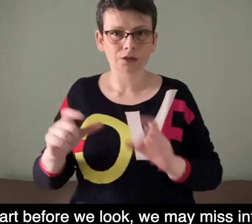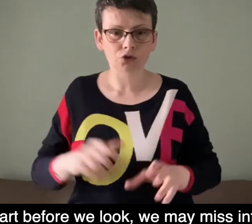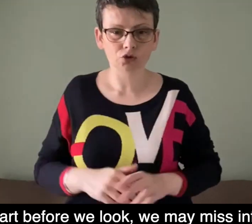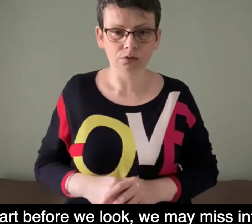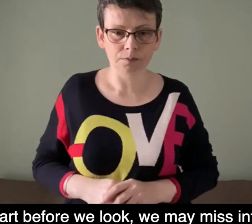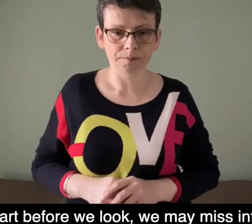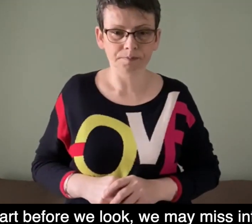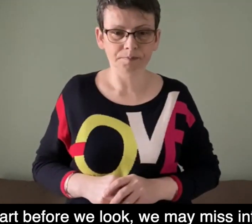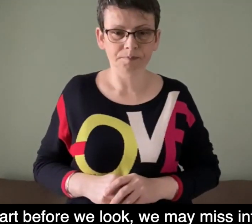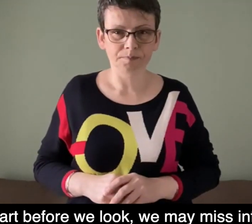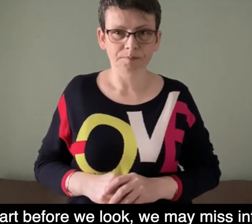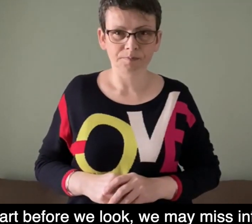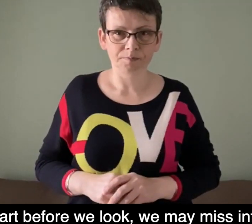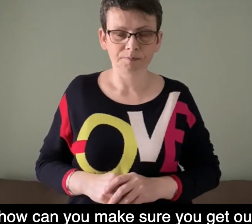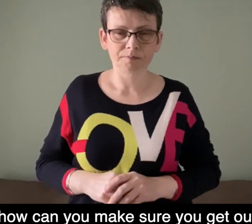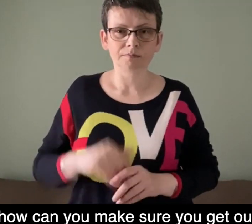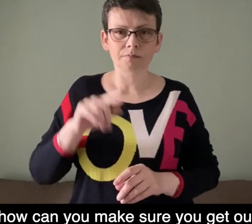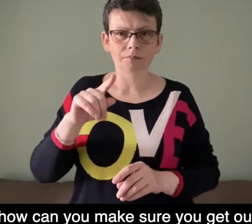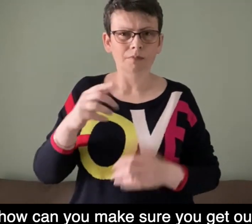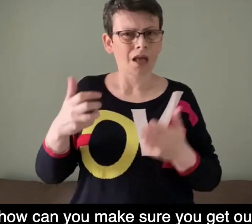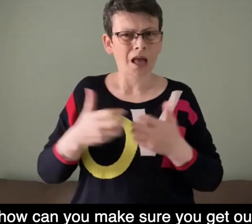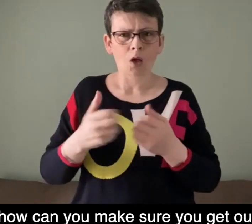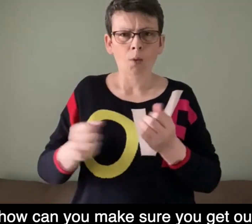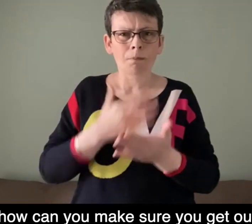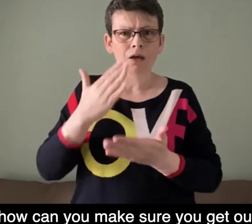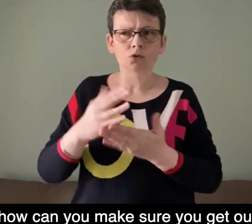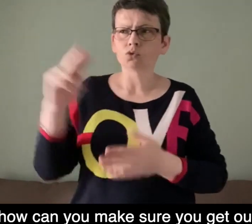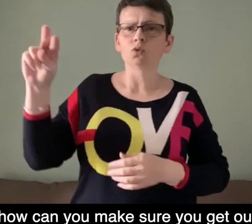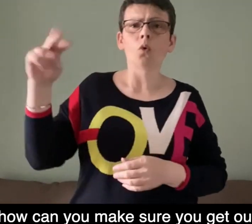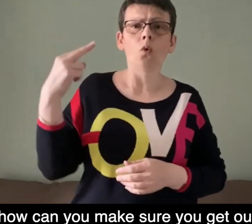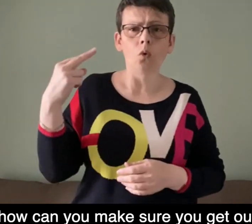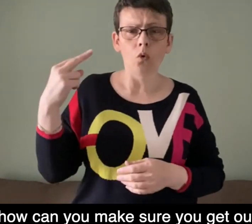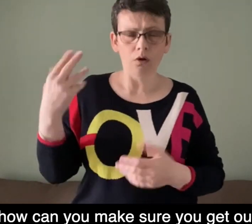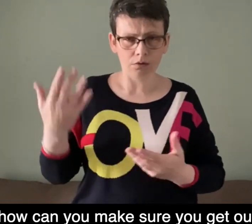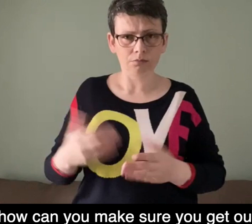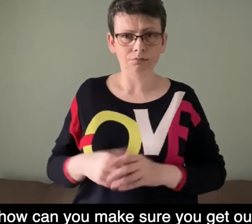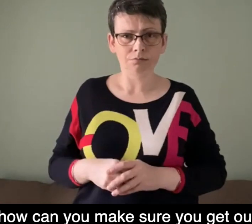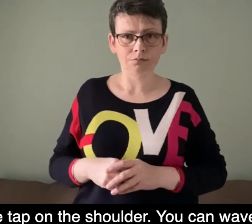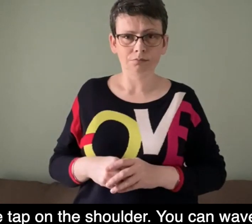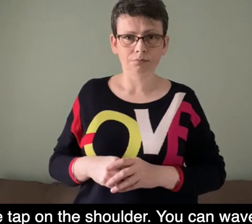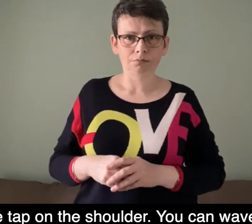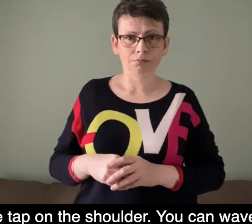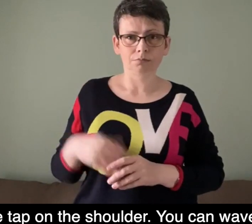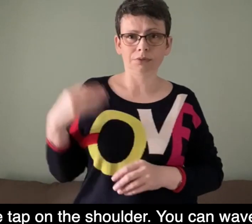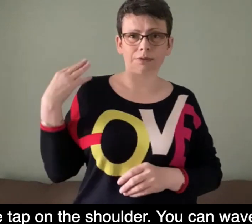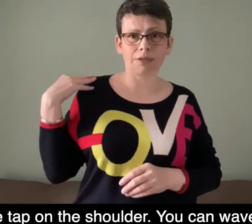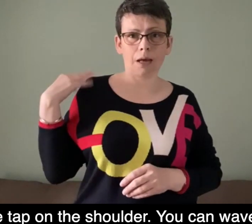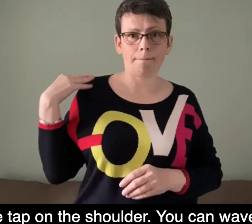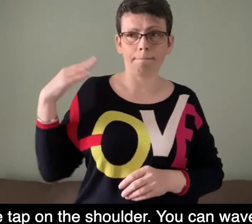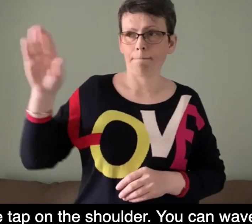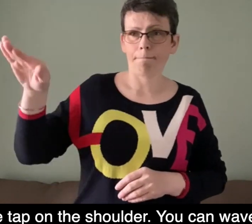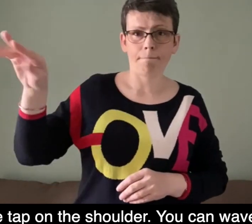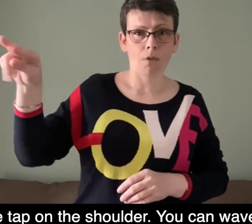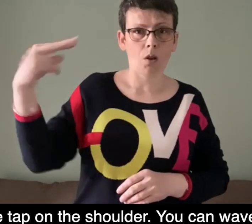confusing. So how can you make sure you can get our attention? A gentle tap on the